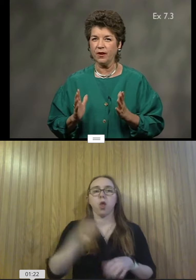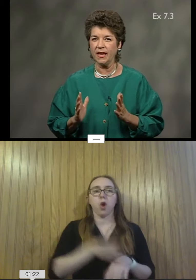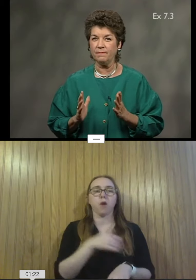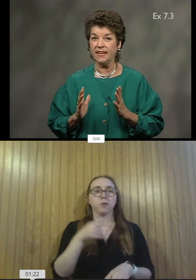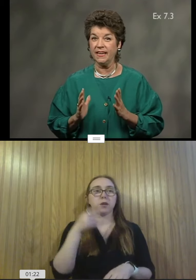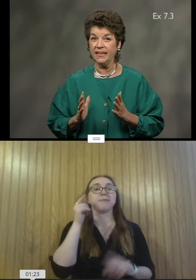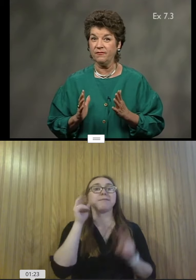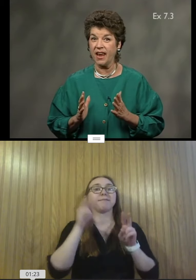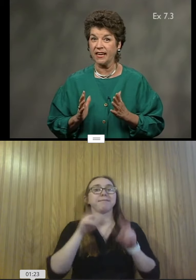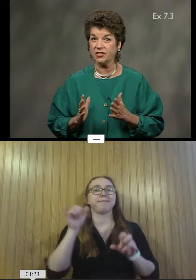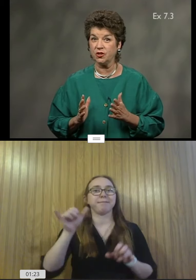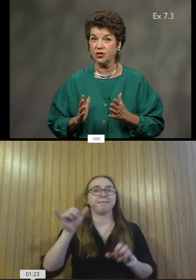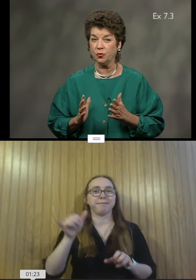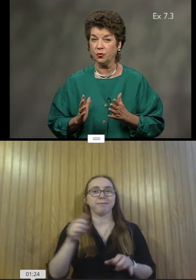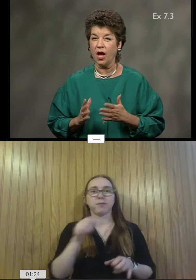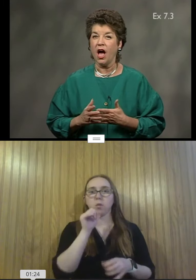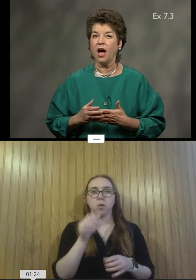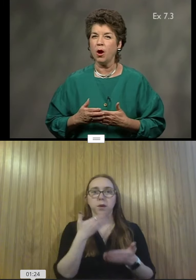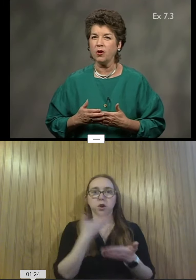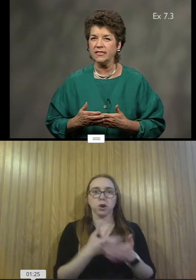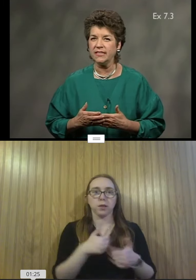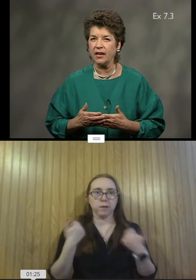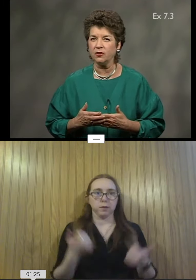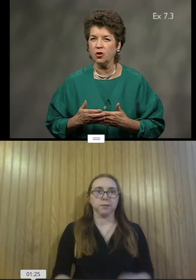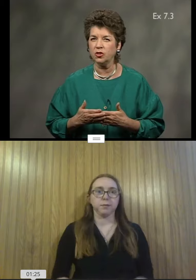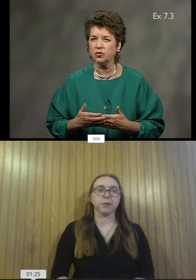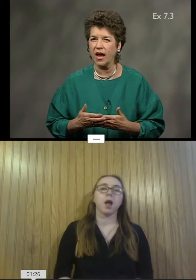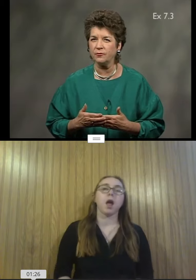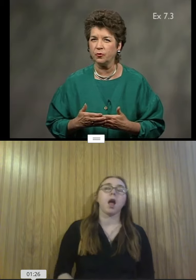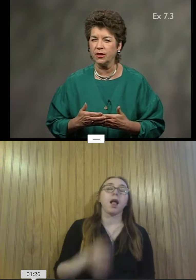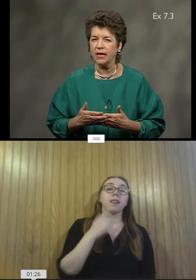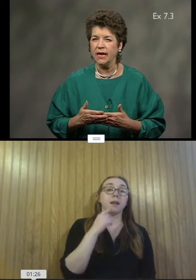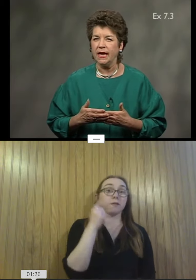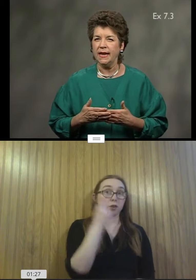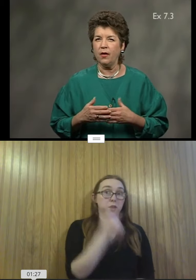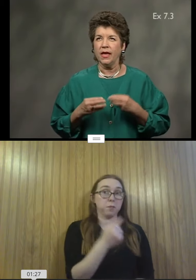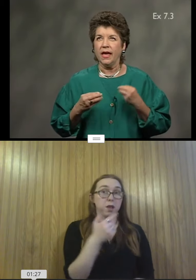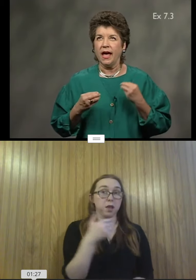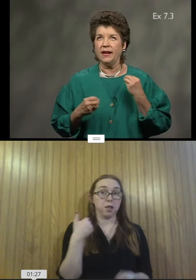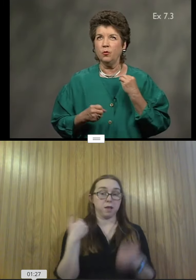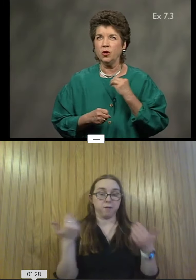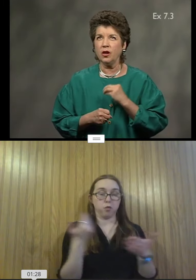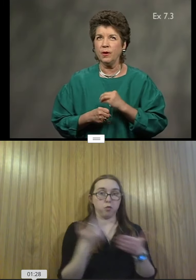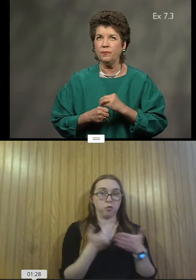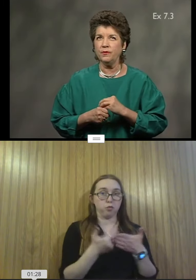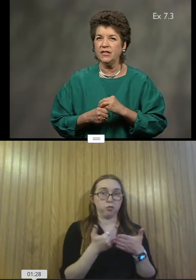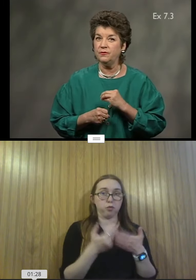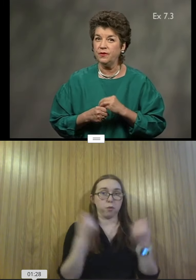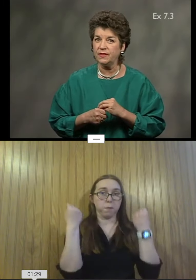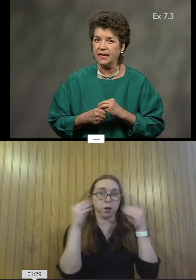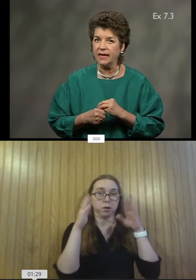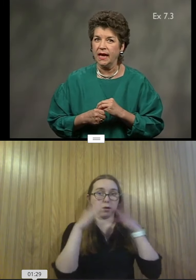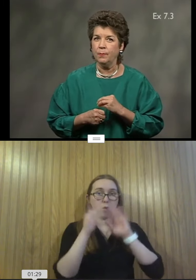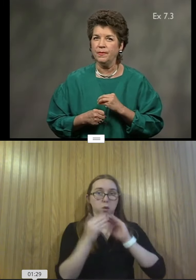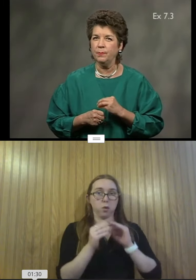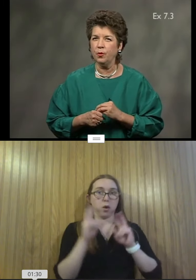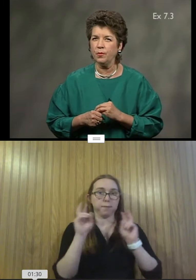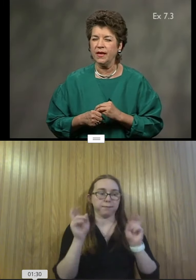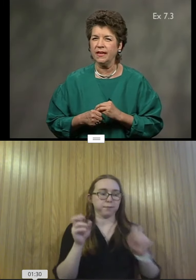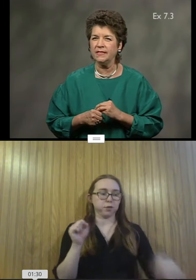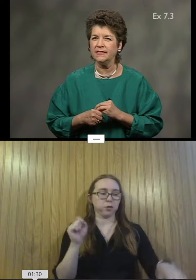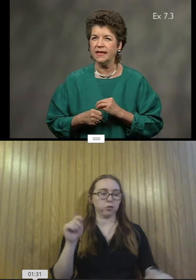for him that he lived next to a market town called Stratford. Now, I know we're talking about 1550, but